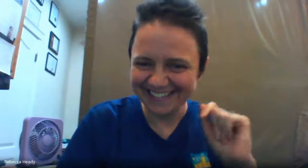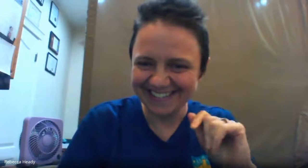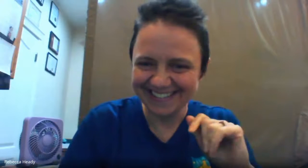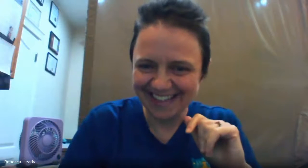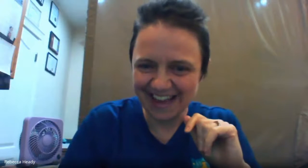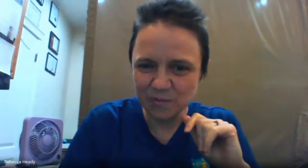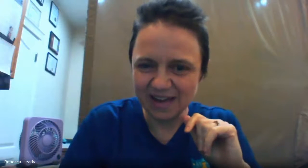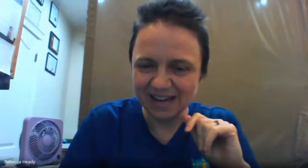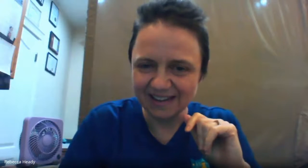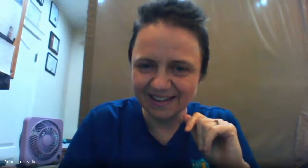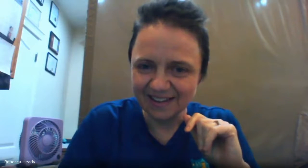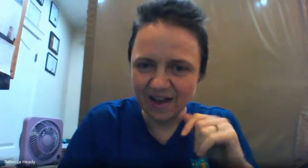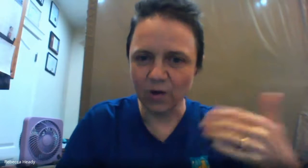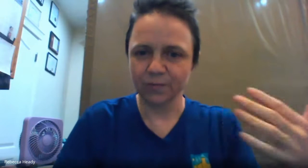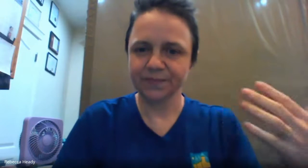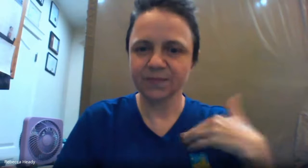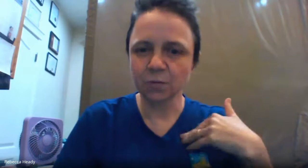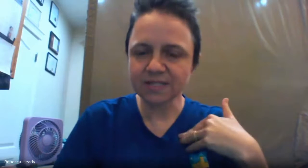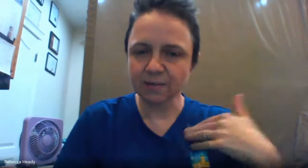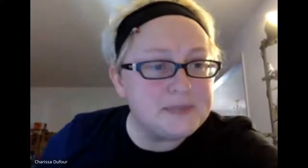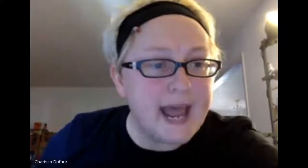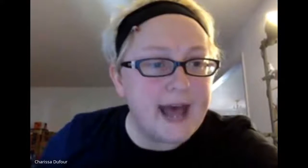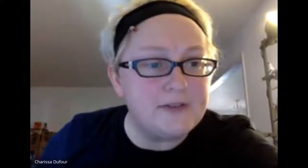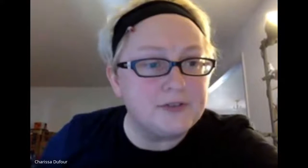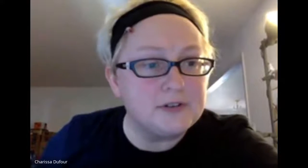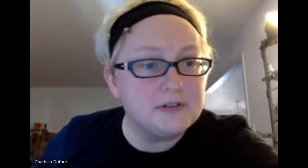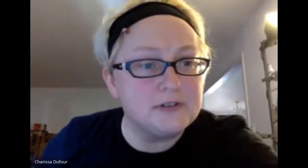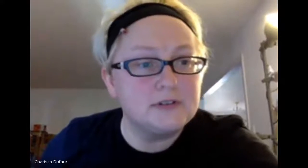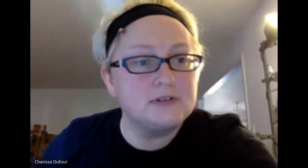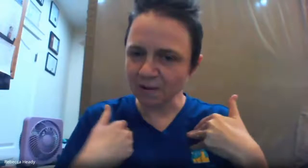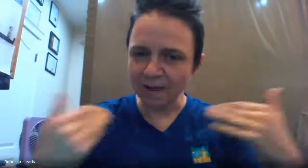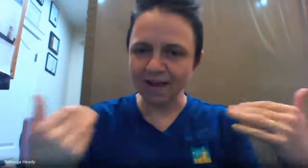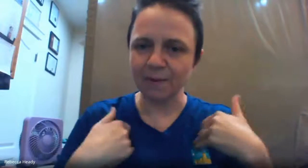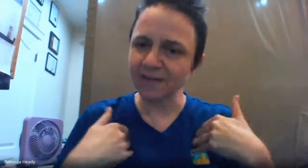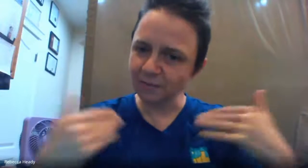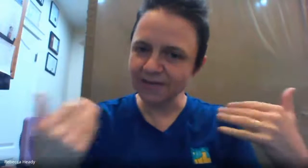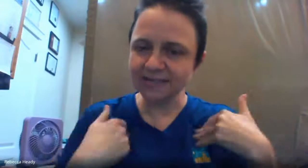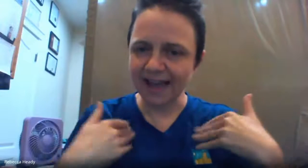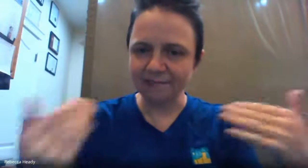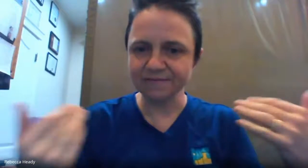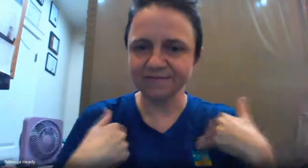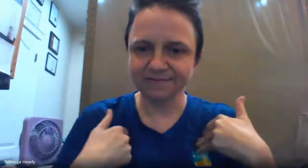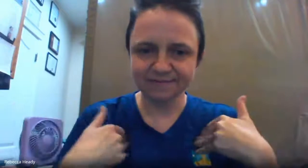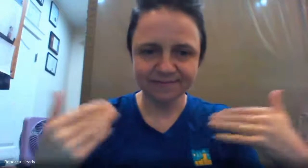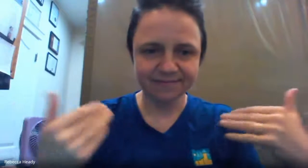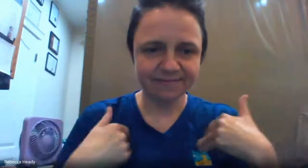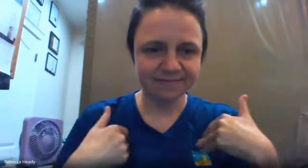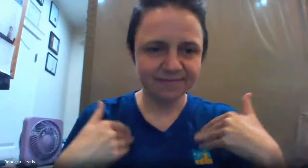How many? Oh, we skipped have. Yep, I just went back up. I'm like, we need to say have. Have.